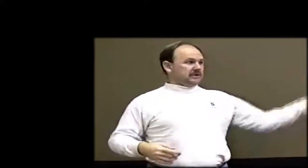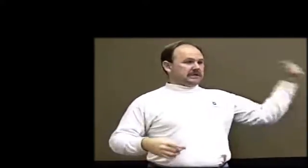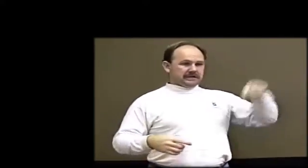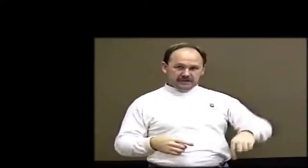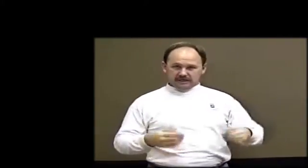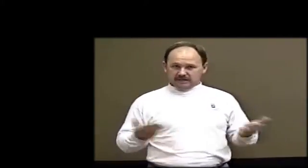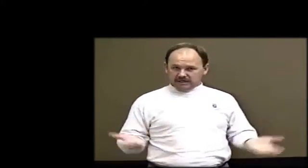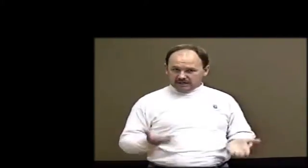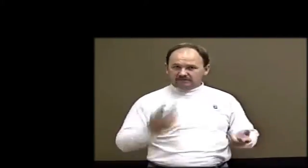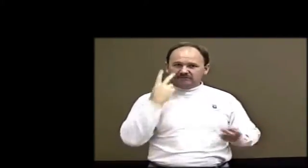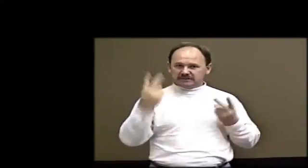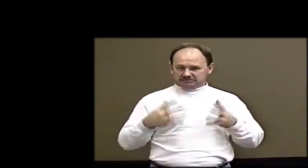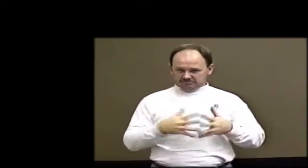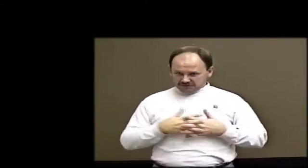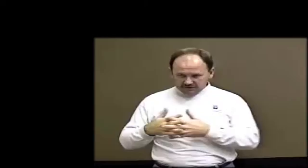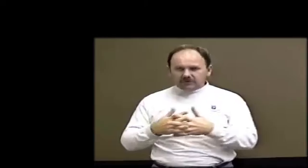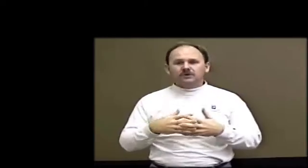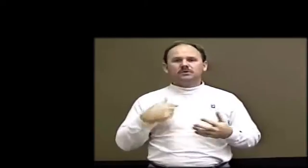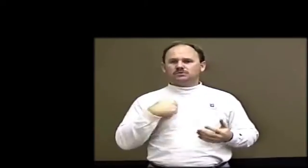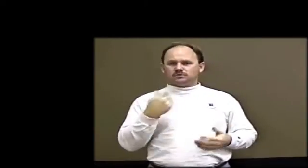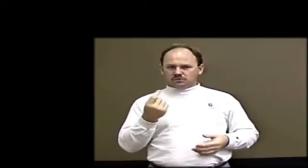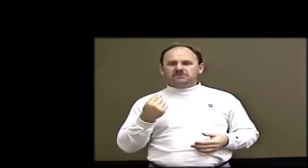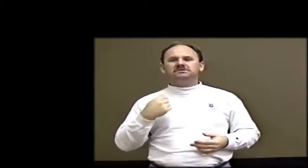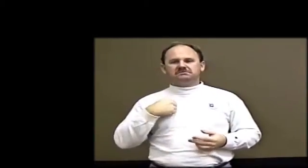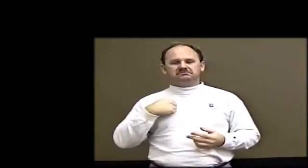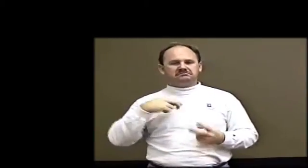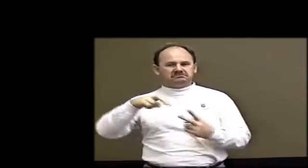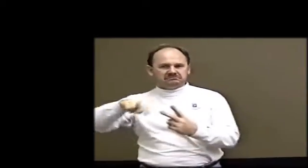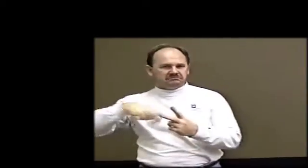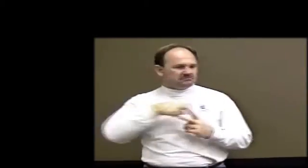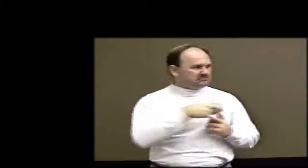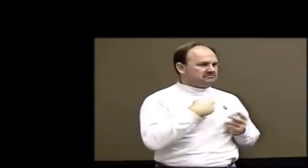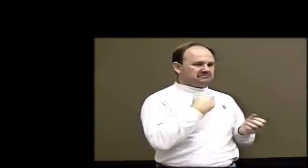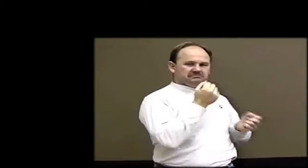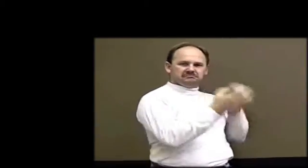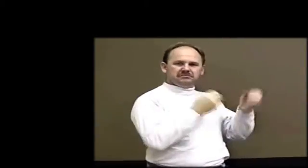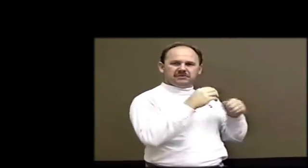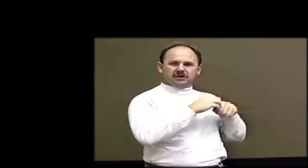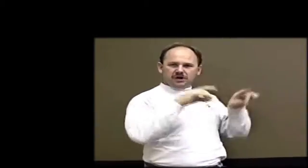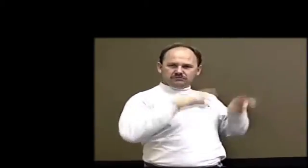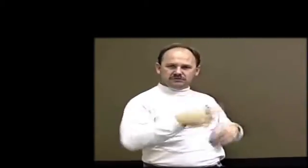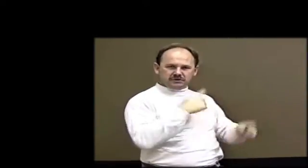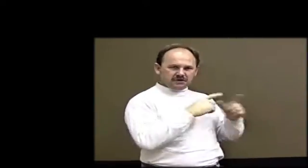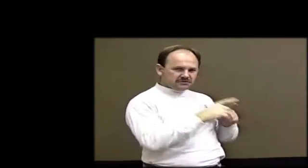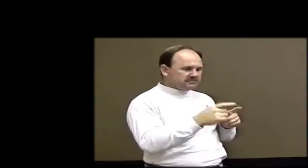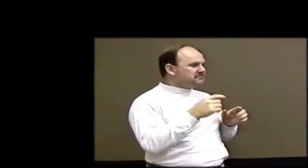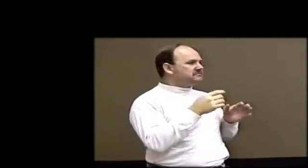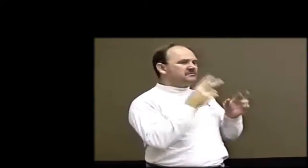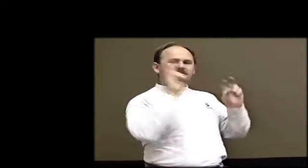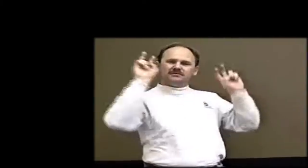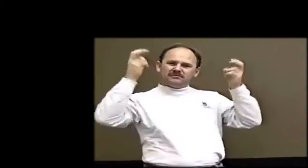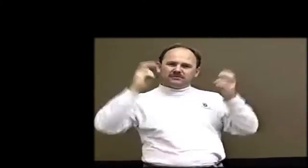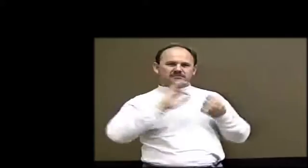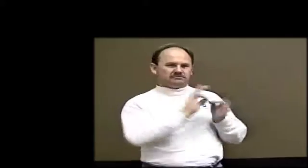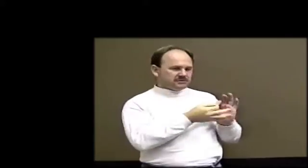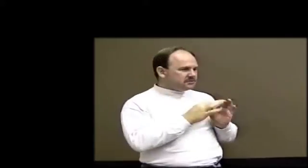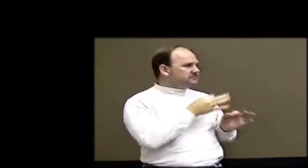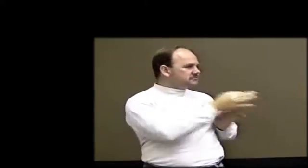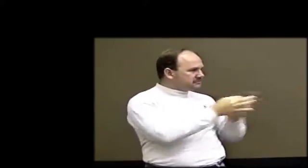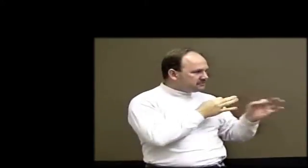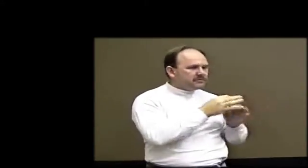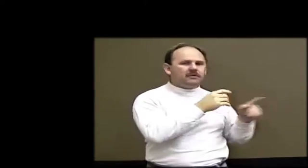Language, which is called interpreting. I would explain things using ASL Sign Language to my friend. And if my friend wanted to talk to another deaf person here in